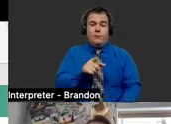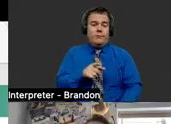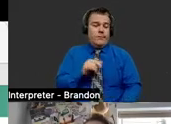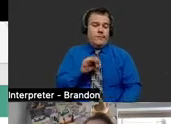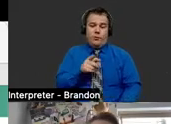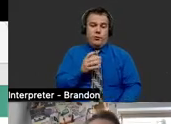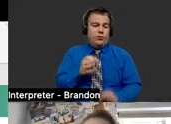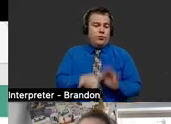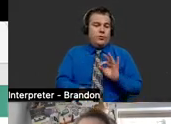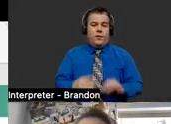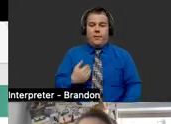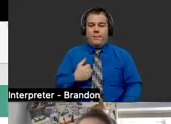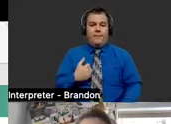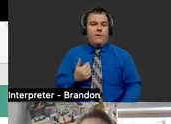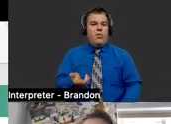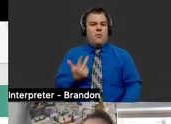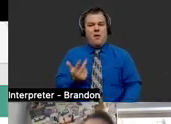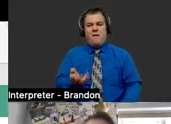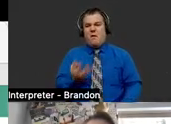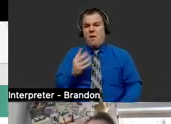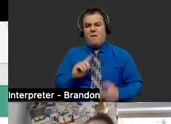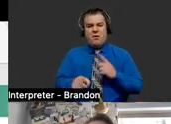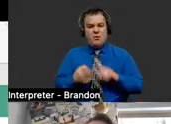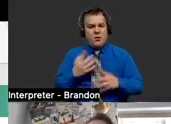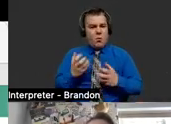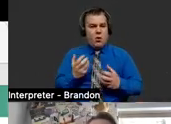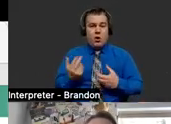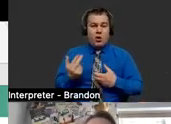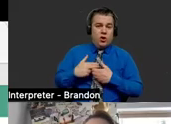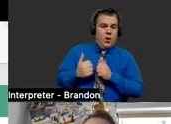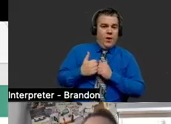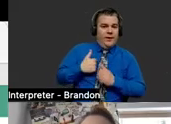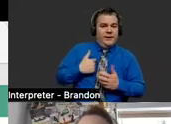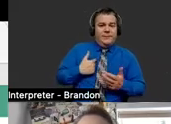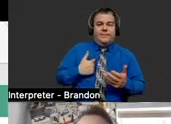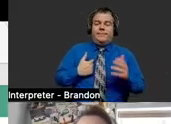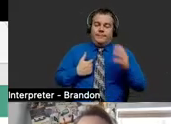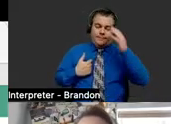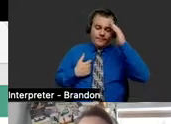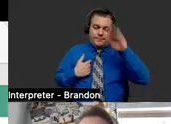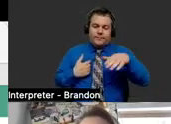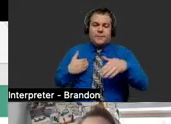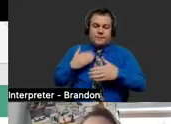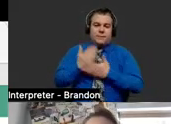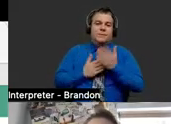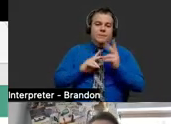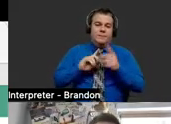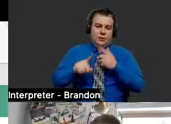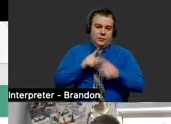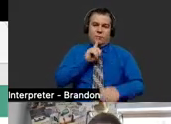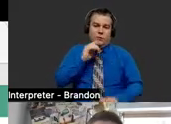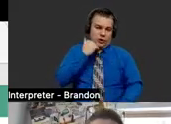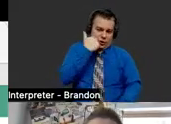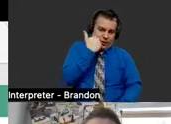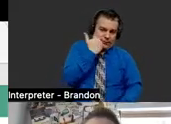had 3 or 4 friends that wanted to jump in with you. And I know I have some friends who are really shy. Okay. So